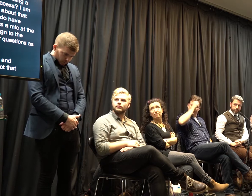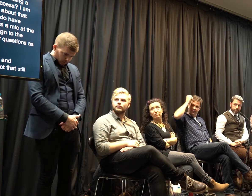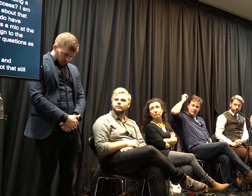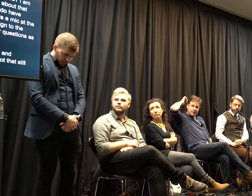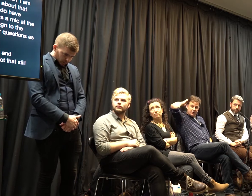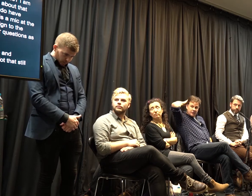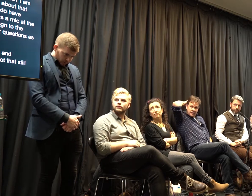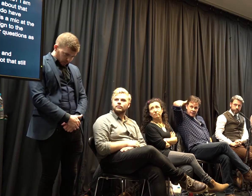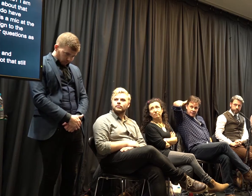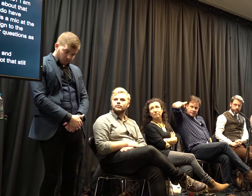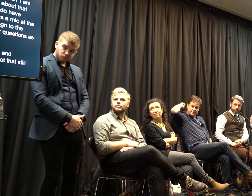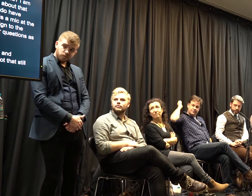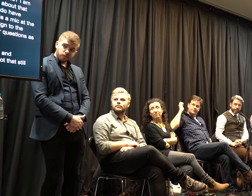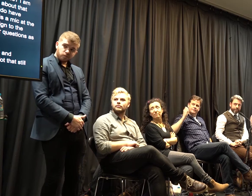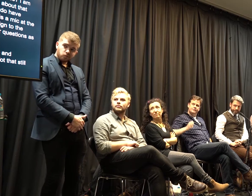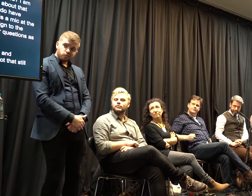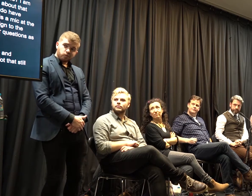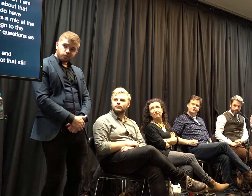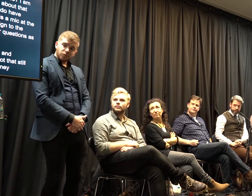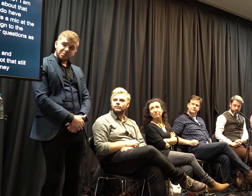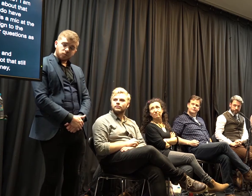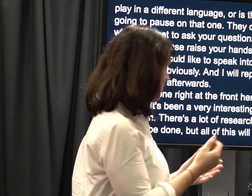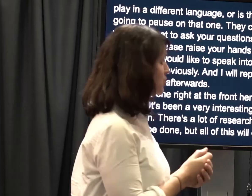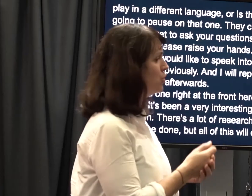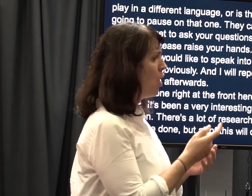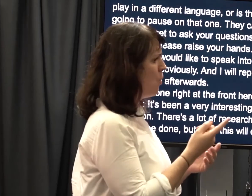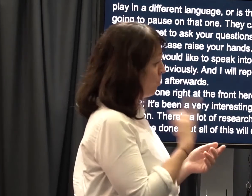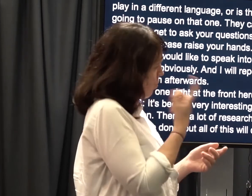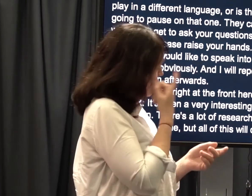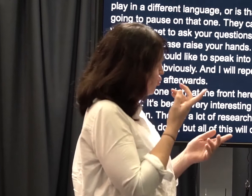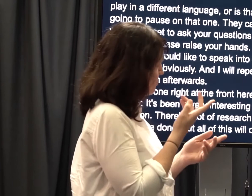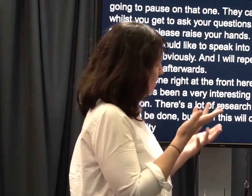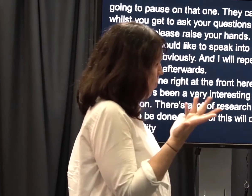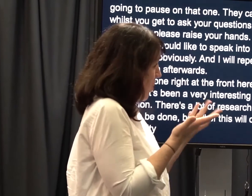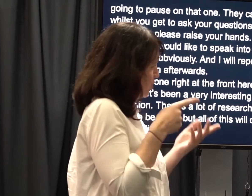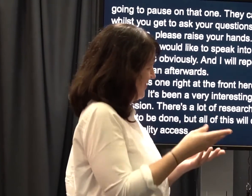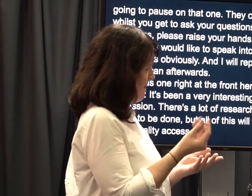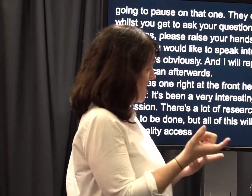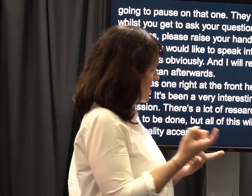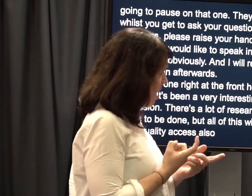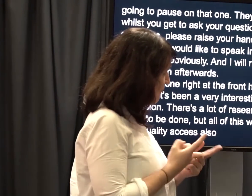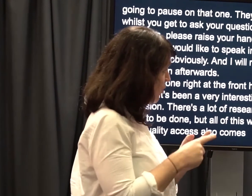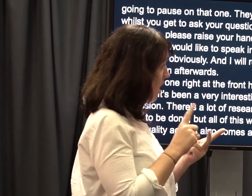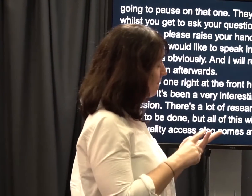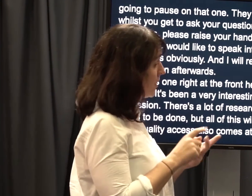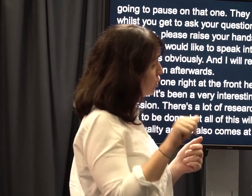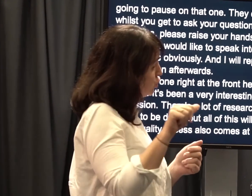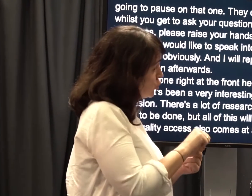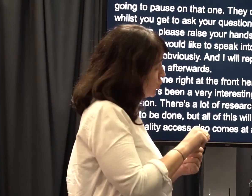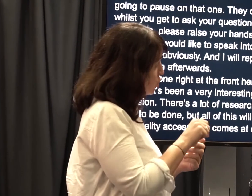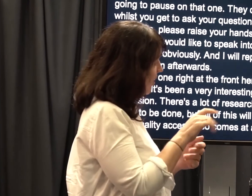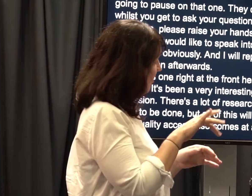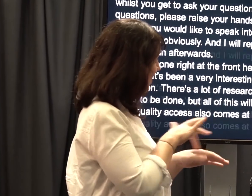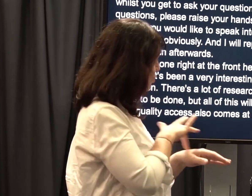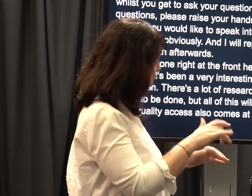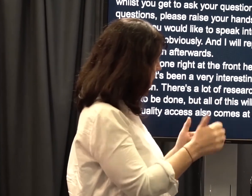of this will cost money. And good quality access also comes at a cost. I'm wondering where this